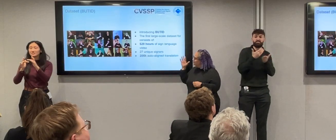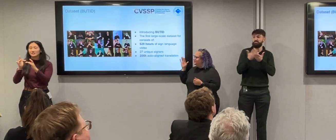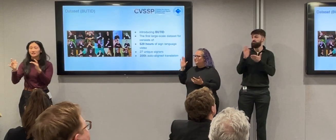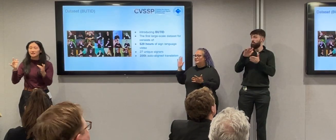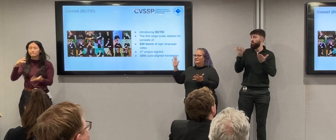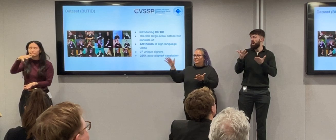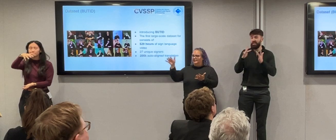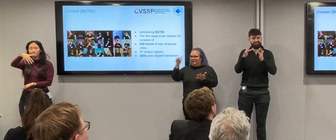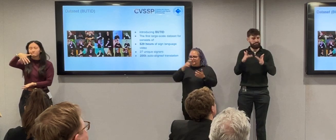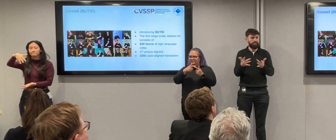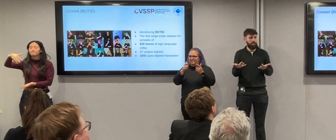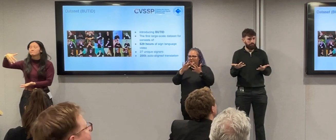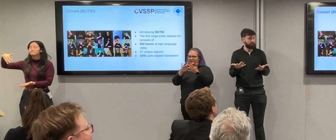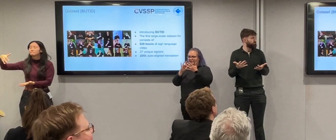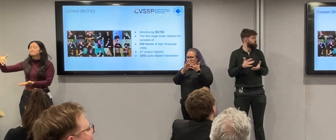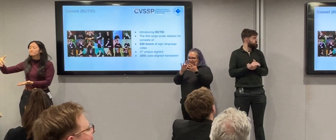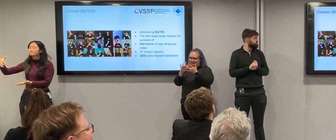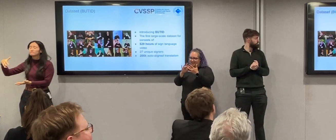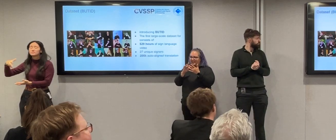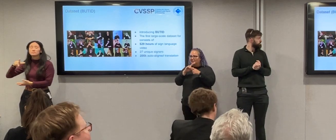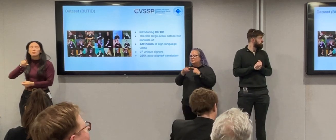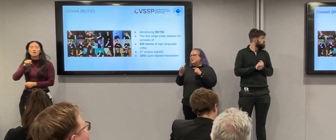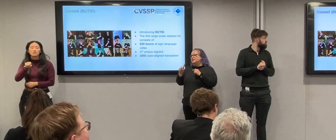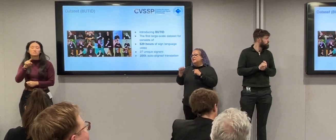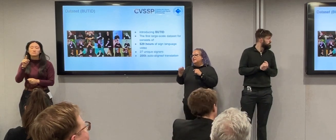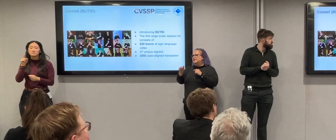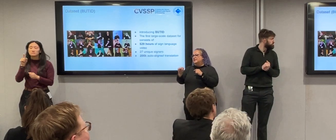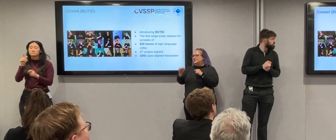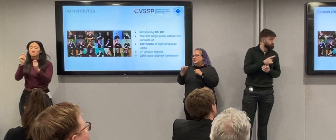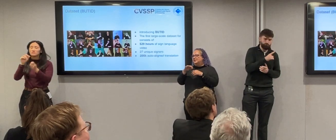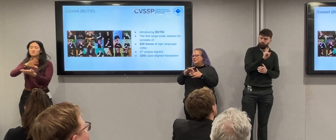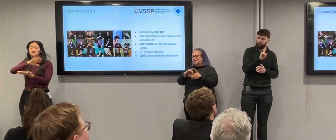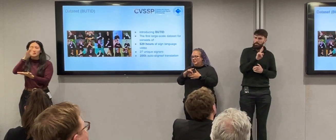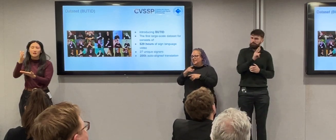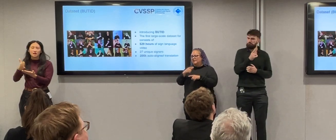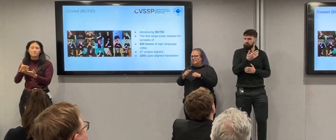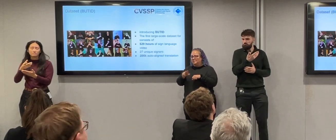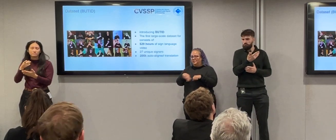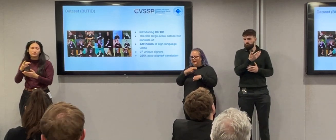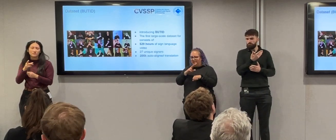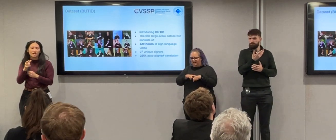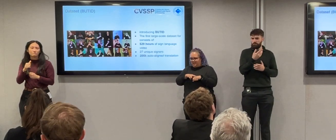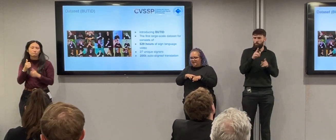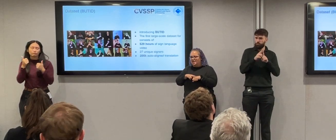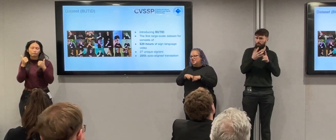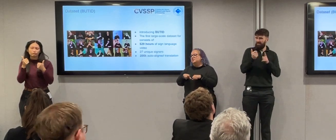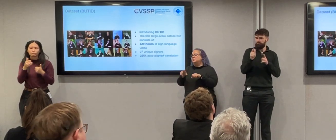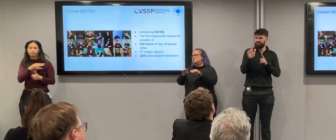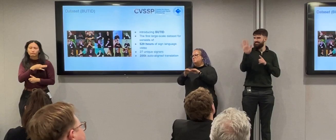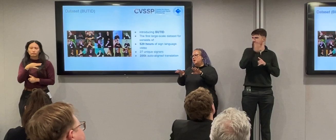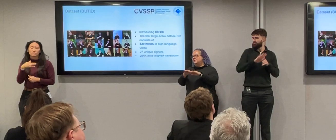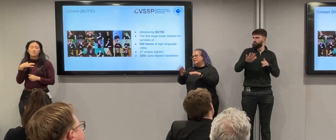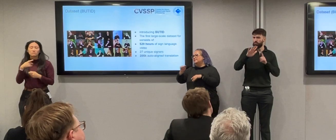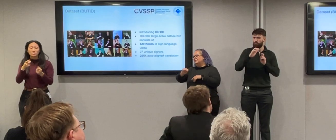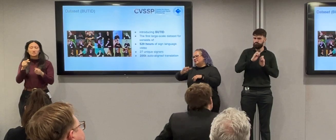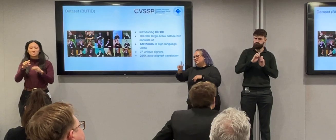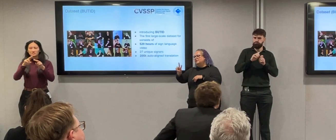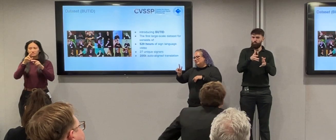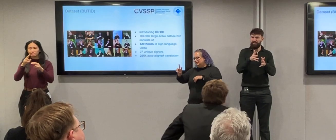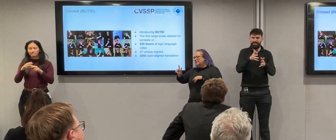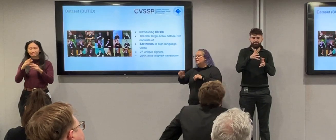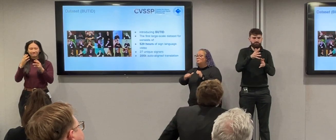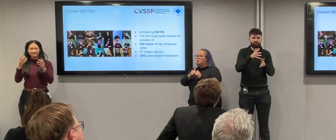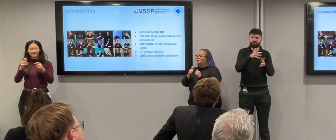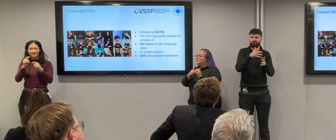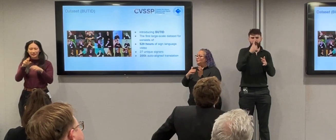the data content from national broadcast television, mostly containing soap